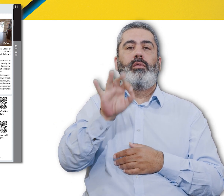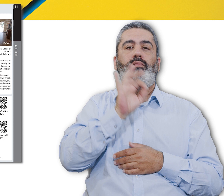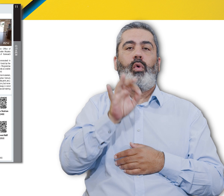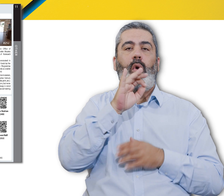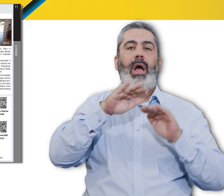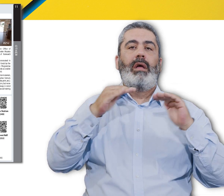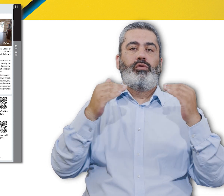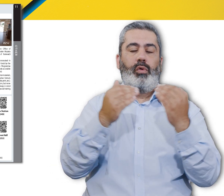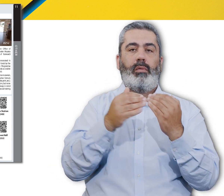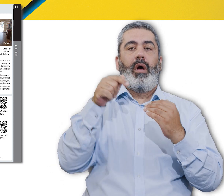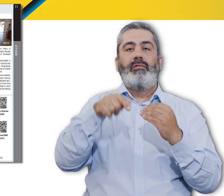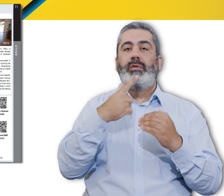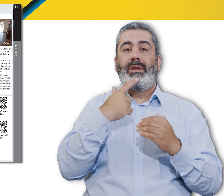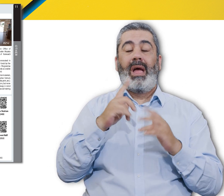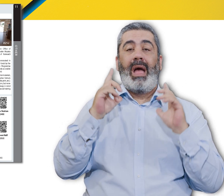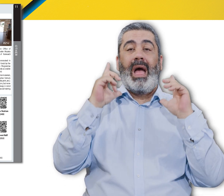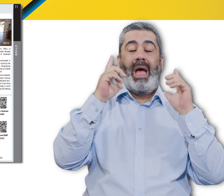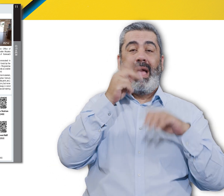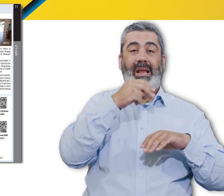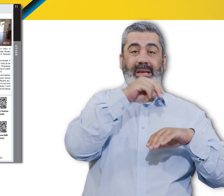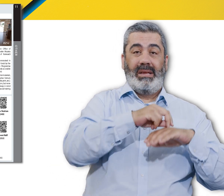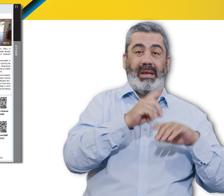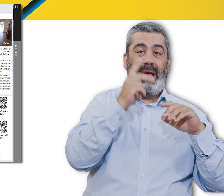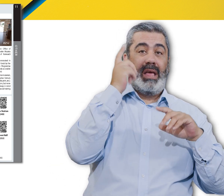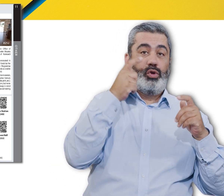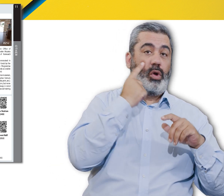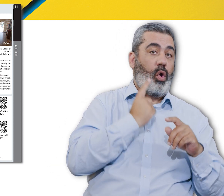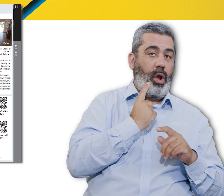and St. Nicholas churches. Lilo